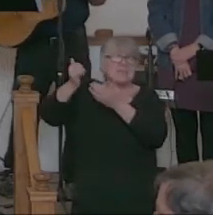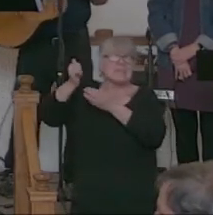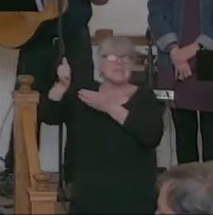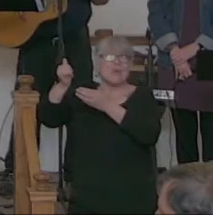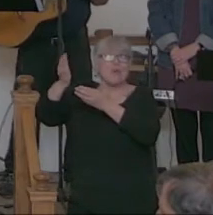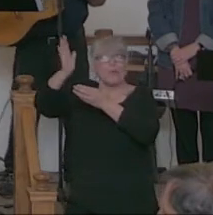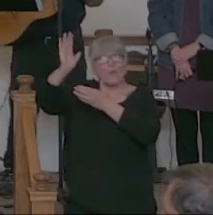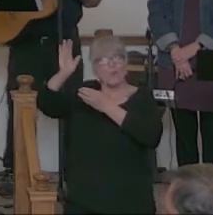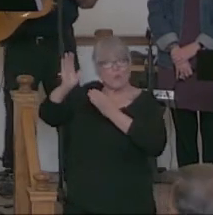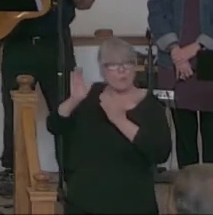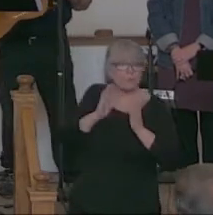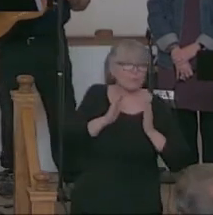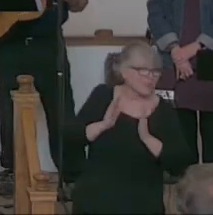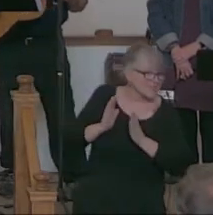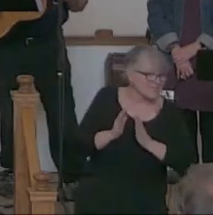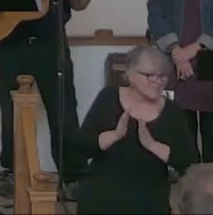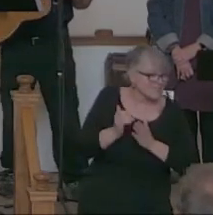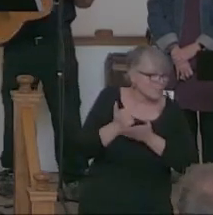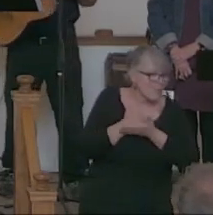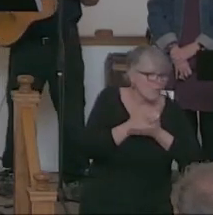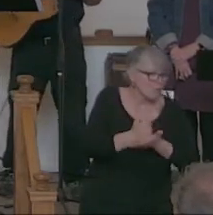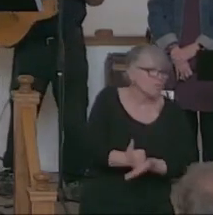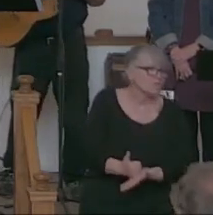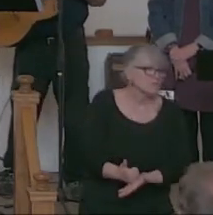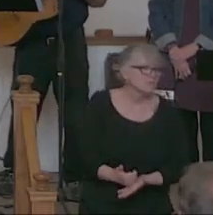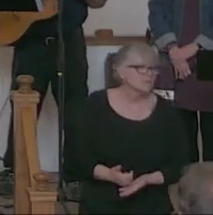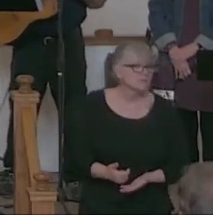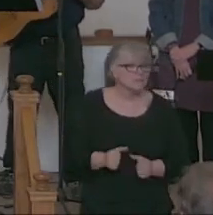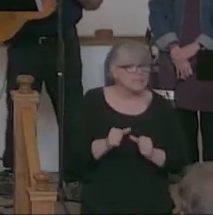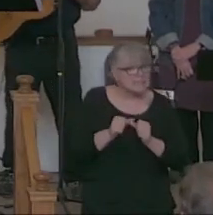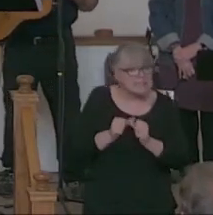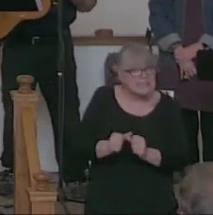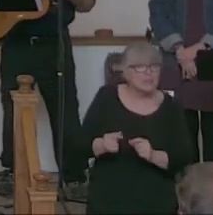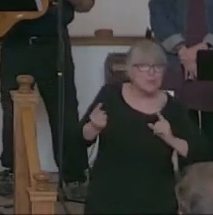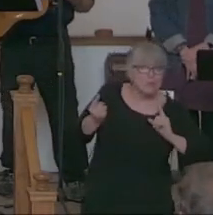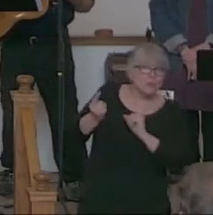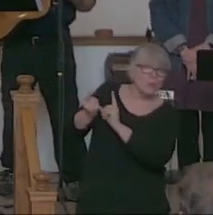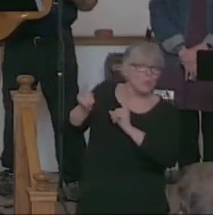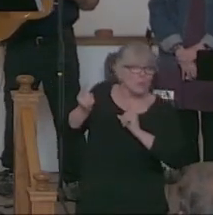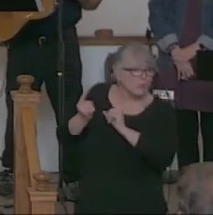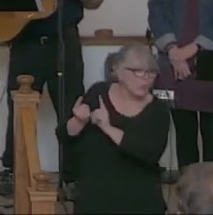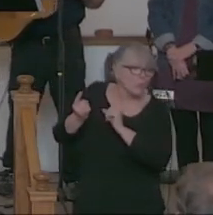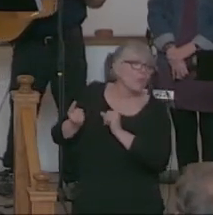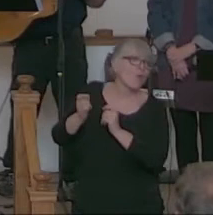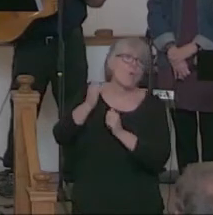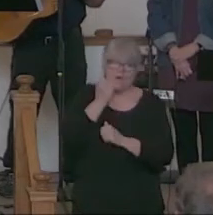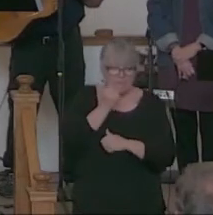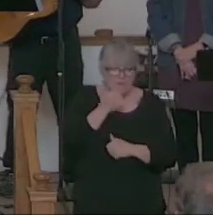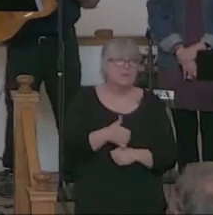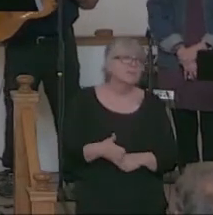walk through. Amen? Yeah. Don't forget, keep going to him. Keep going to him every day. Amen?